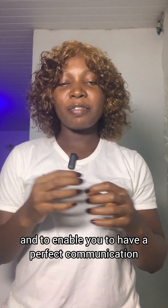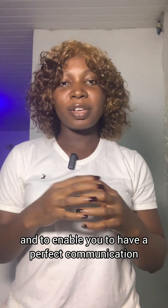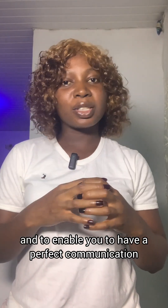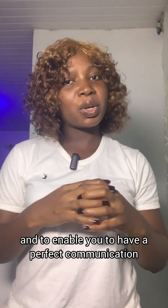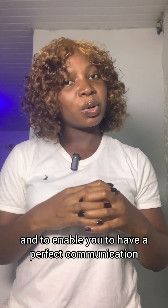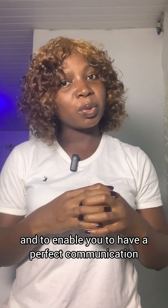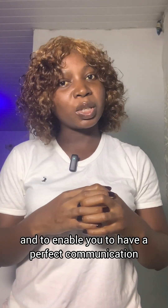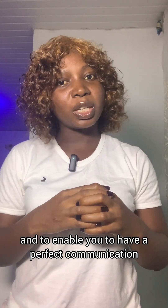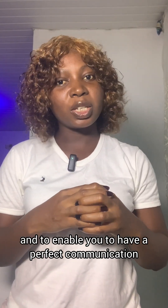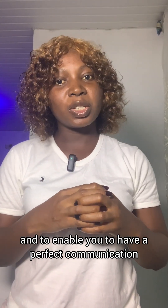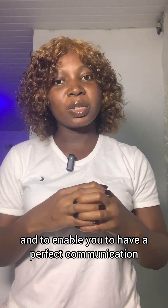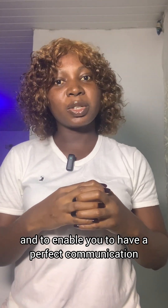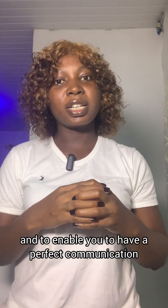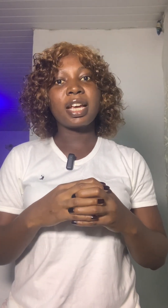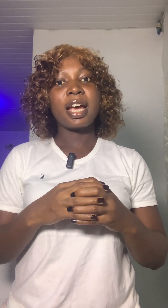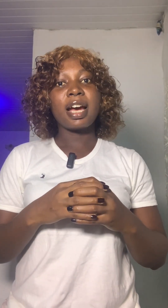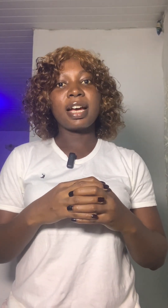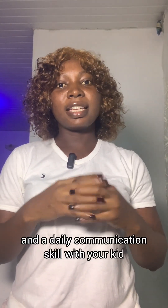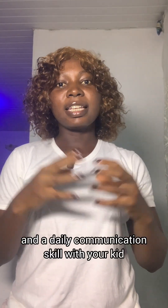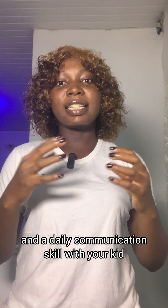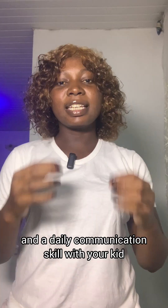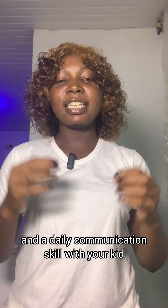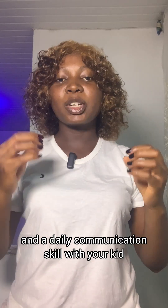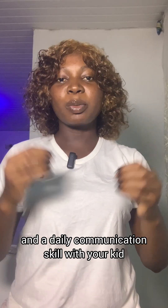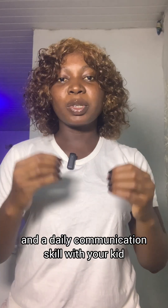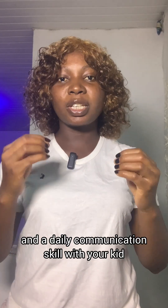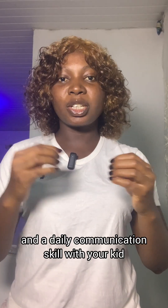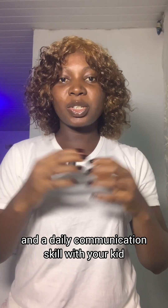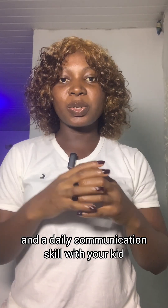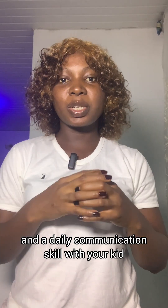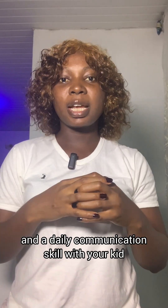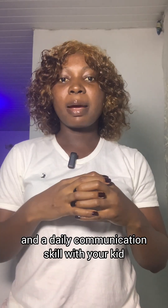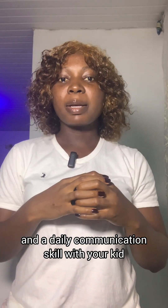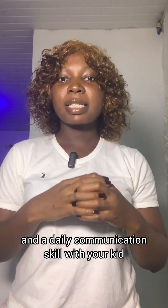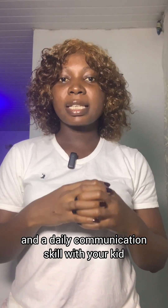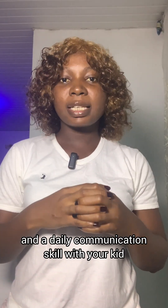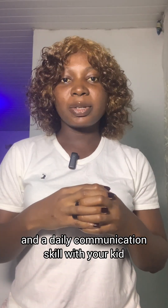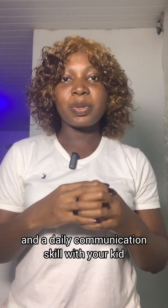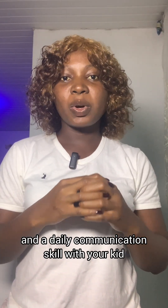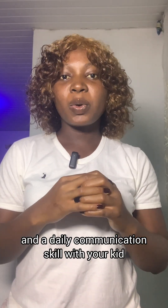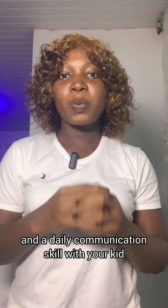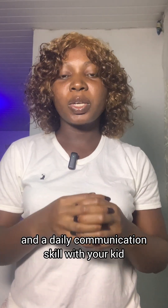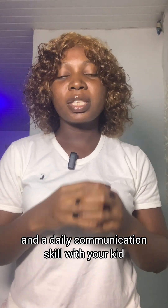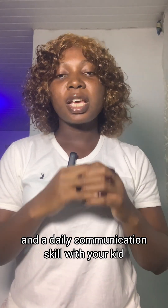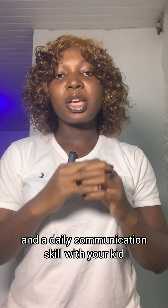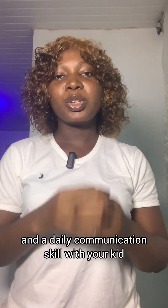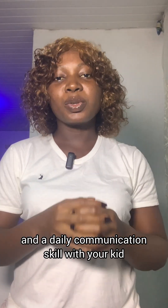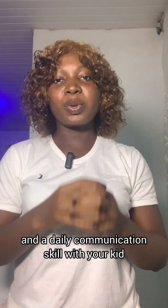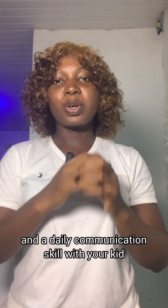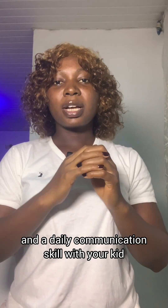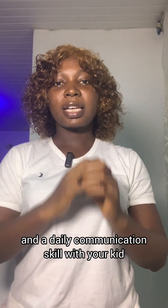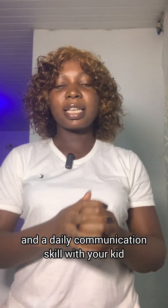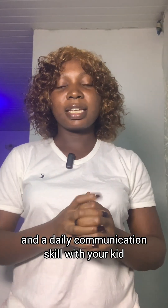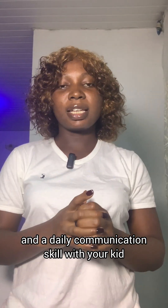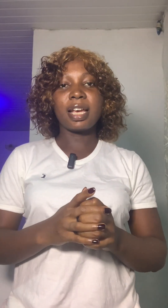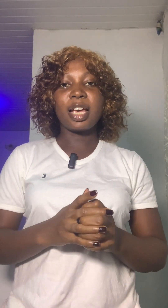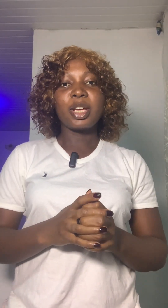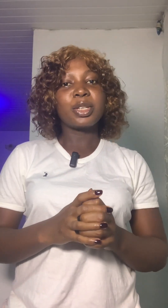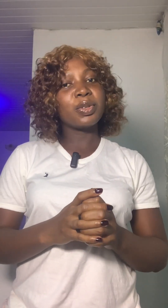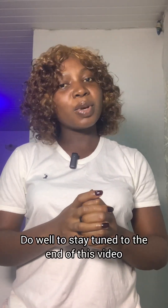perfect communication and a daily communication skill with your kid. Do well